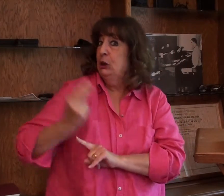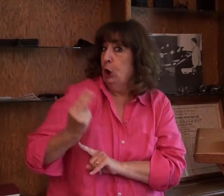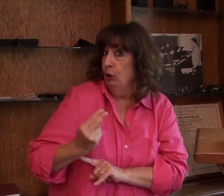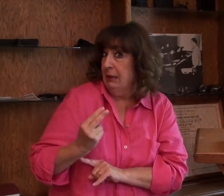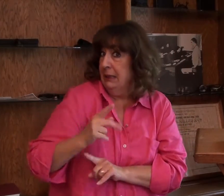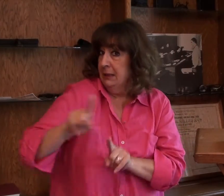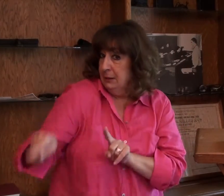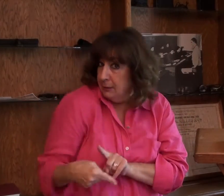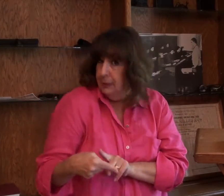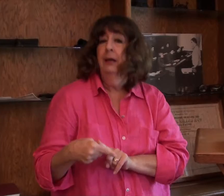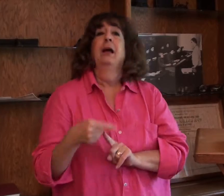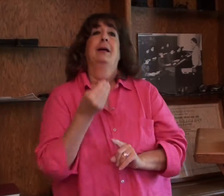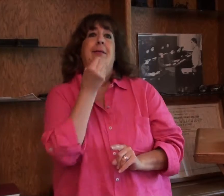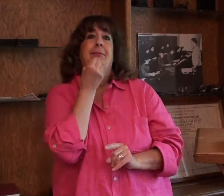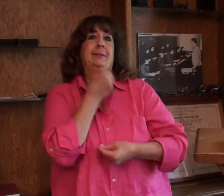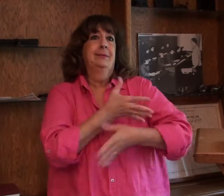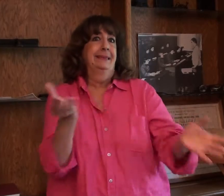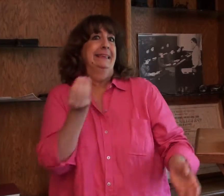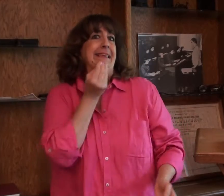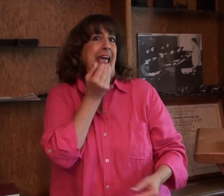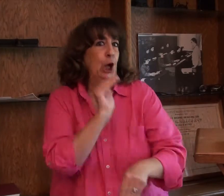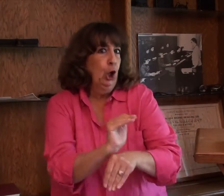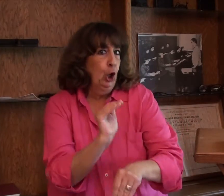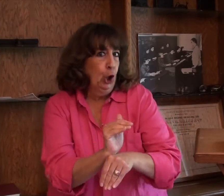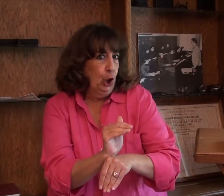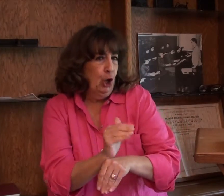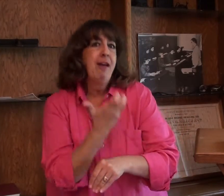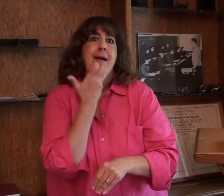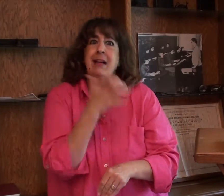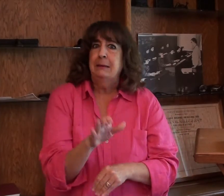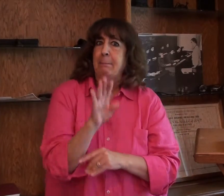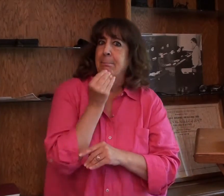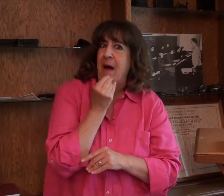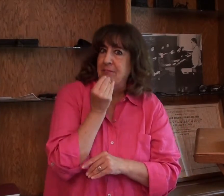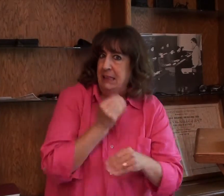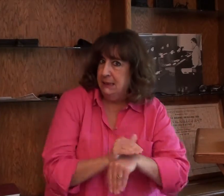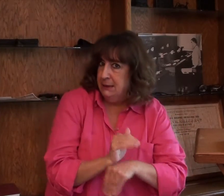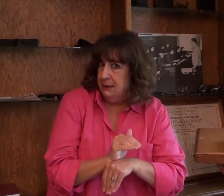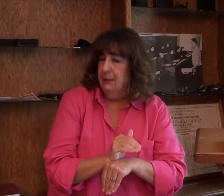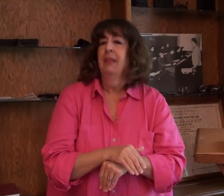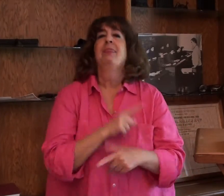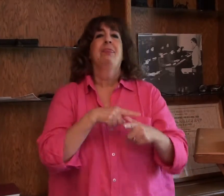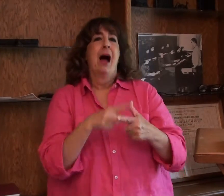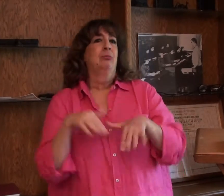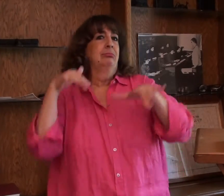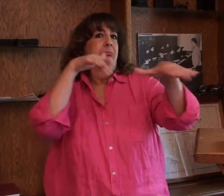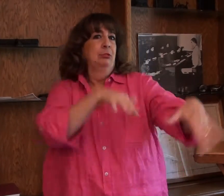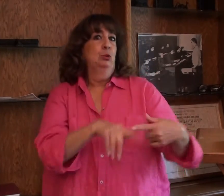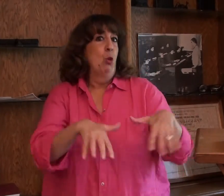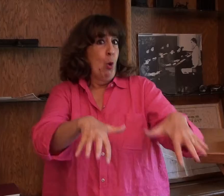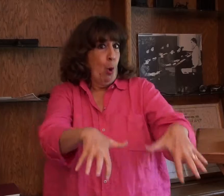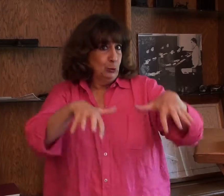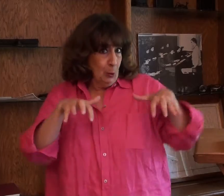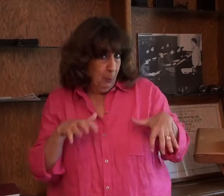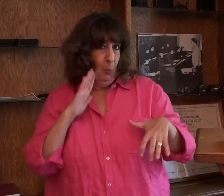have a movie of Fanwood history. Then we'll have a hot buffet dinner in the evening. Then people will gather